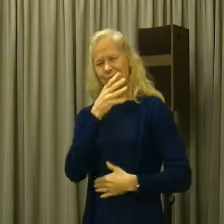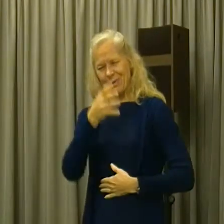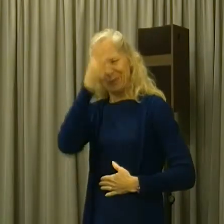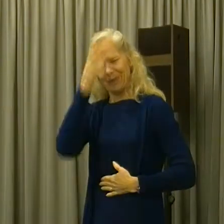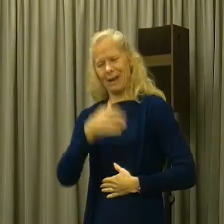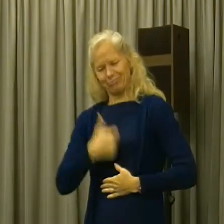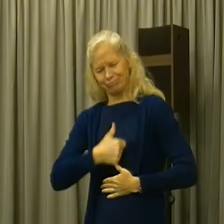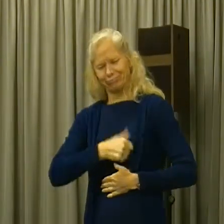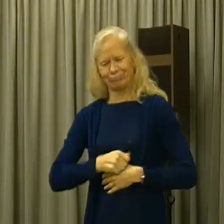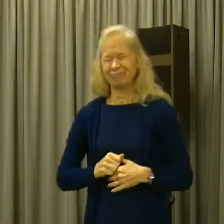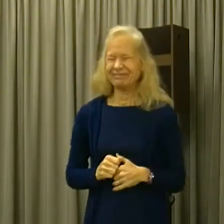Amen.